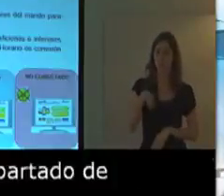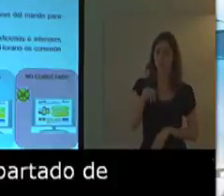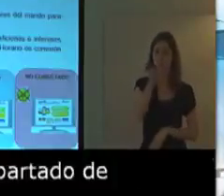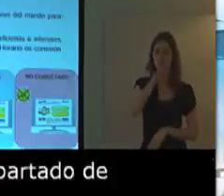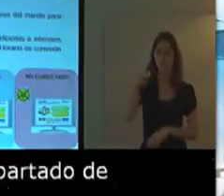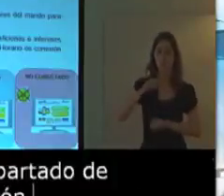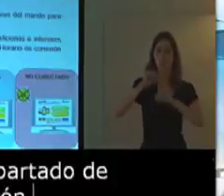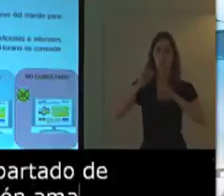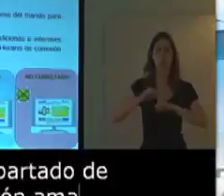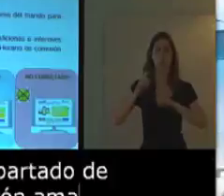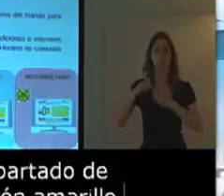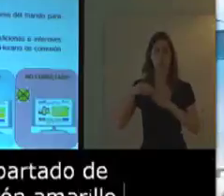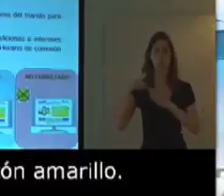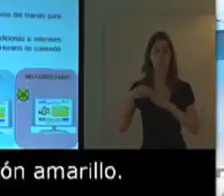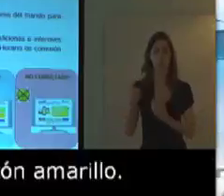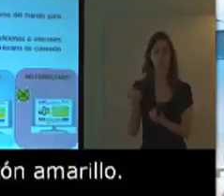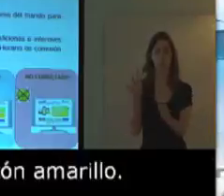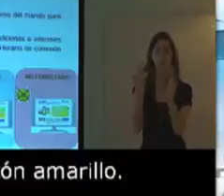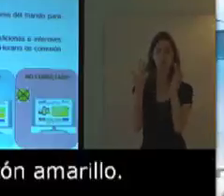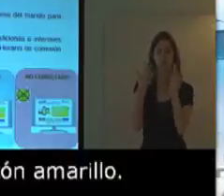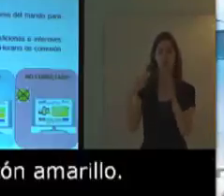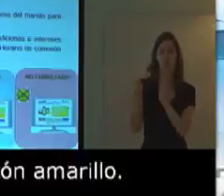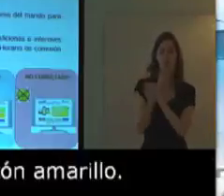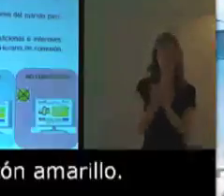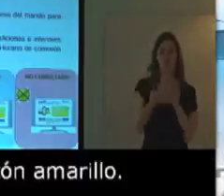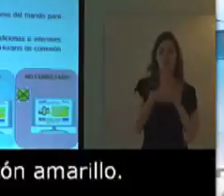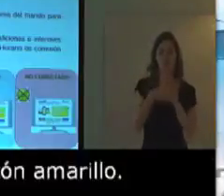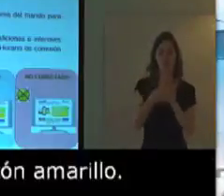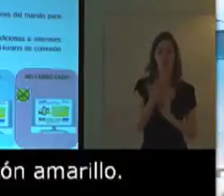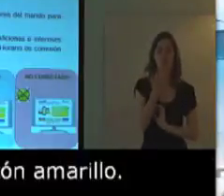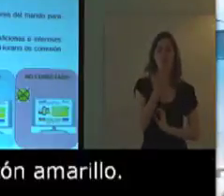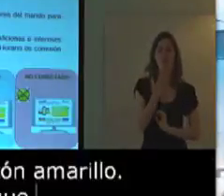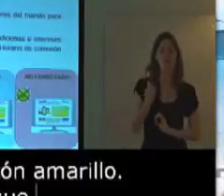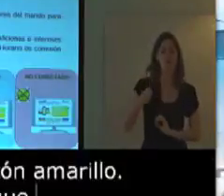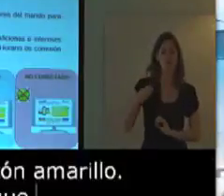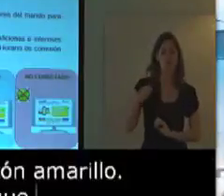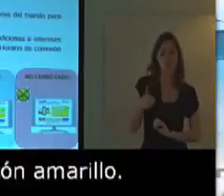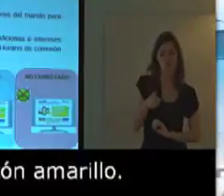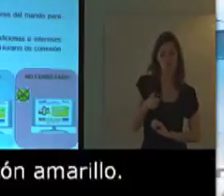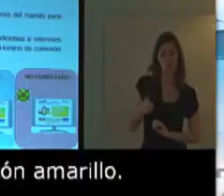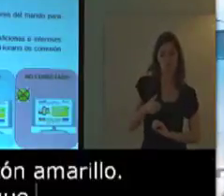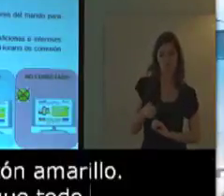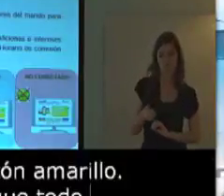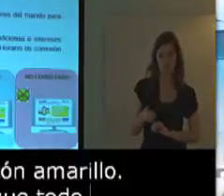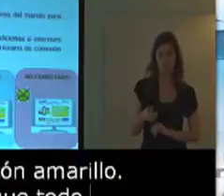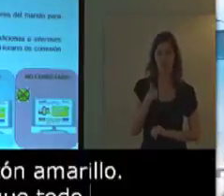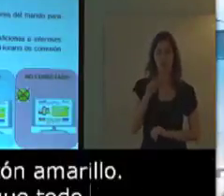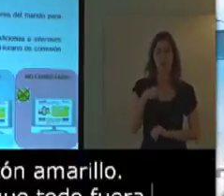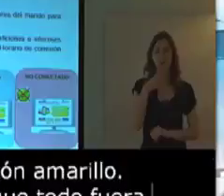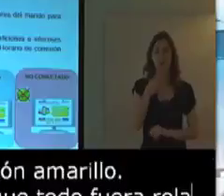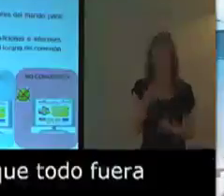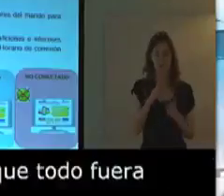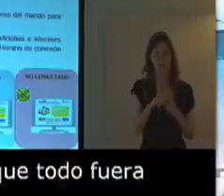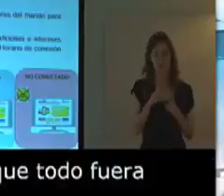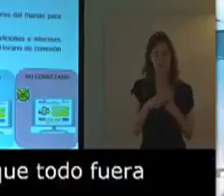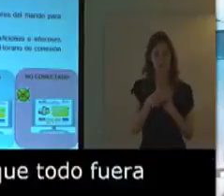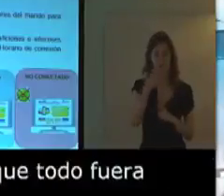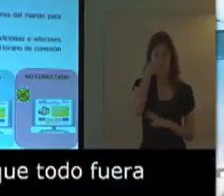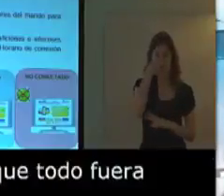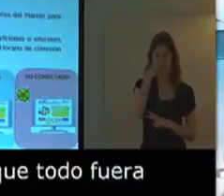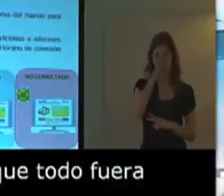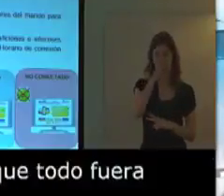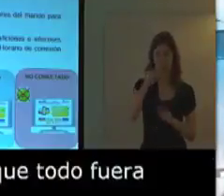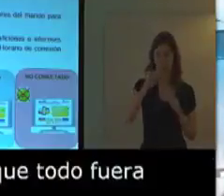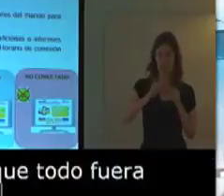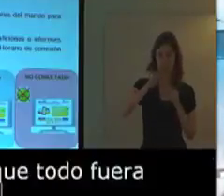And this was a suggestion that we got from them to make sure that everything was related with the colors of the buttons. We've also taken into account,